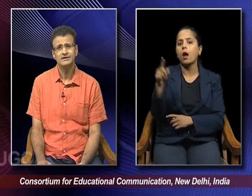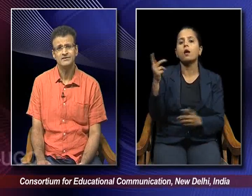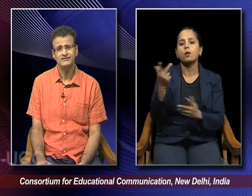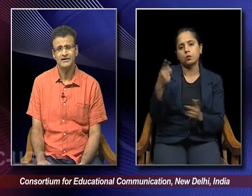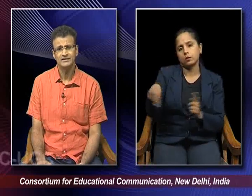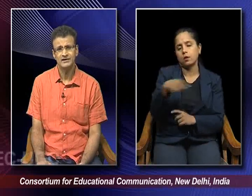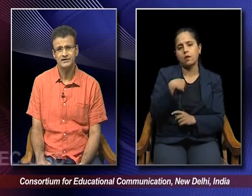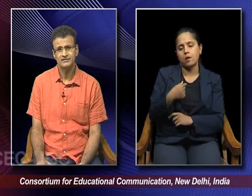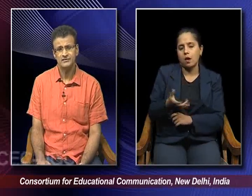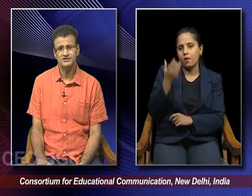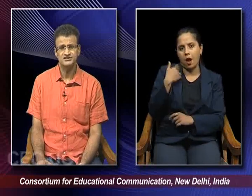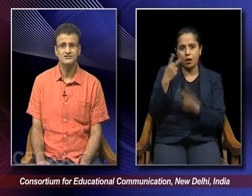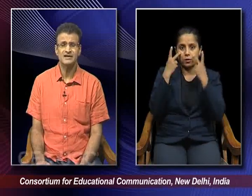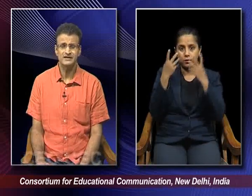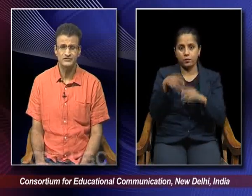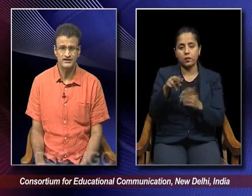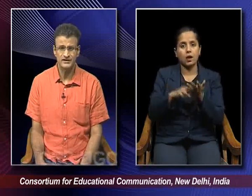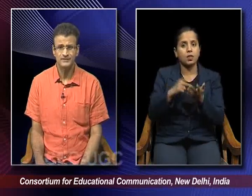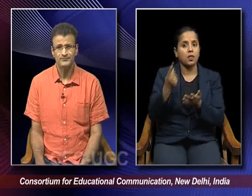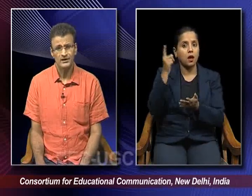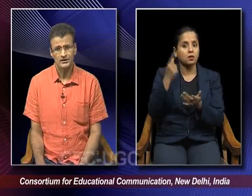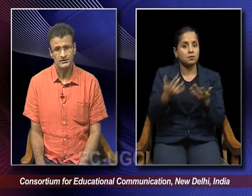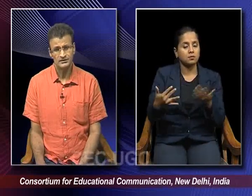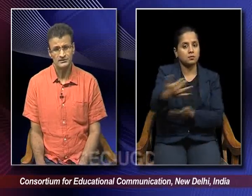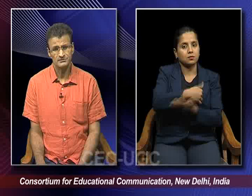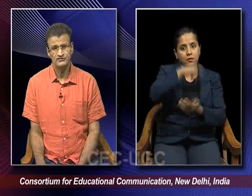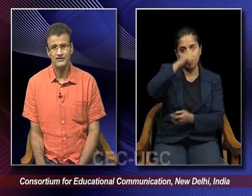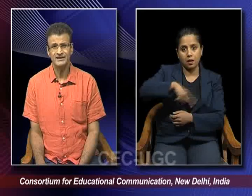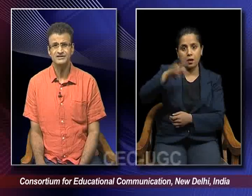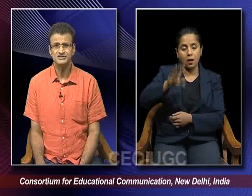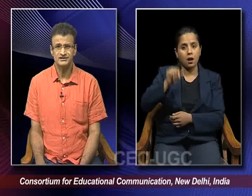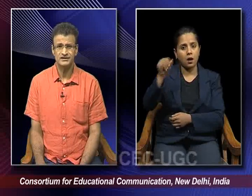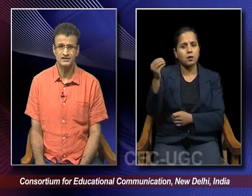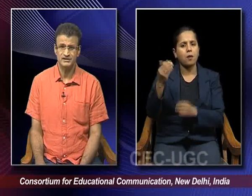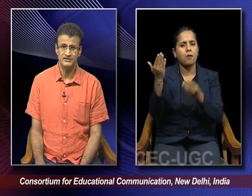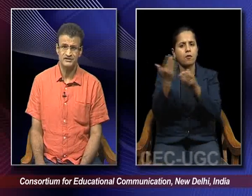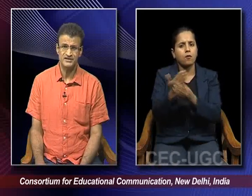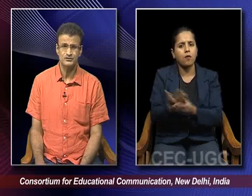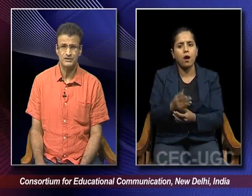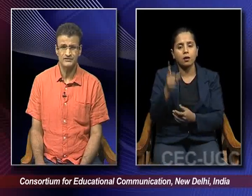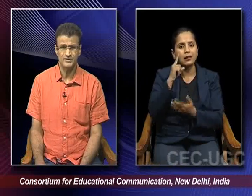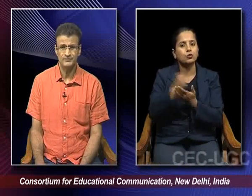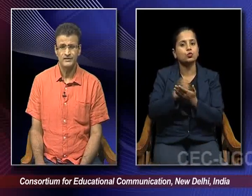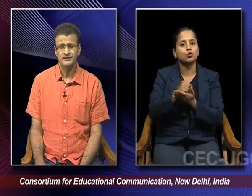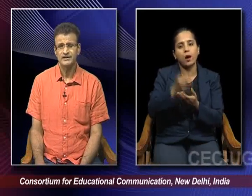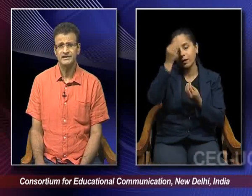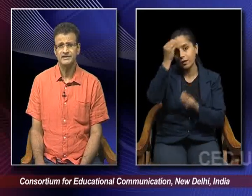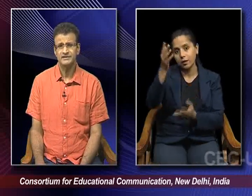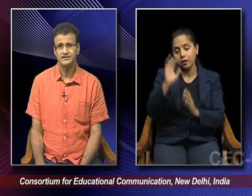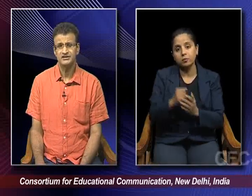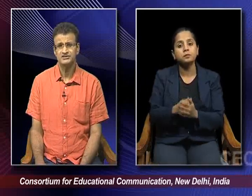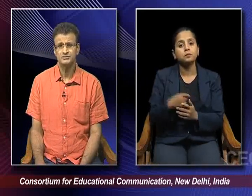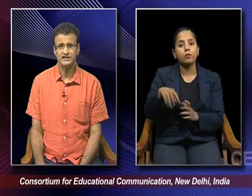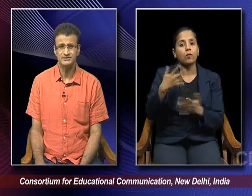And we find that from the National Archives of India, some of the files, they in a way try to convey that